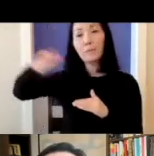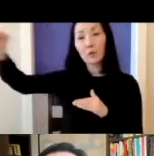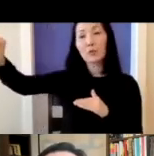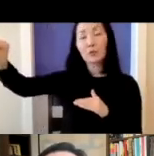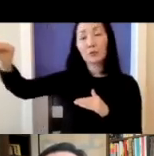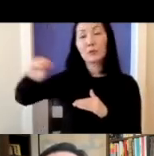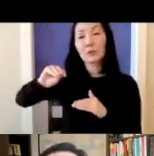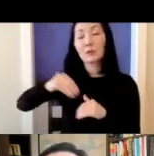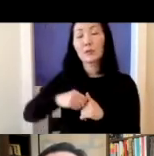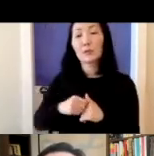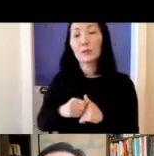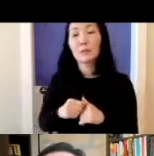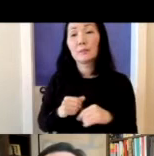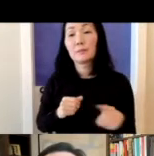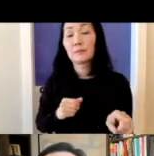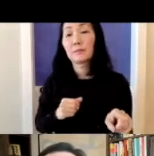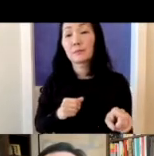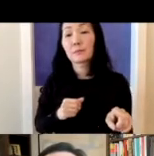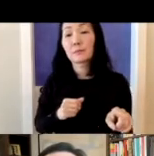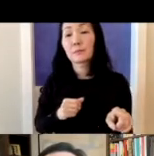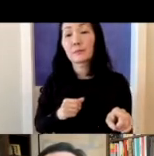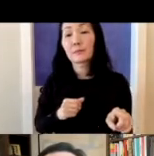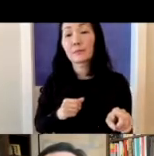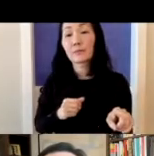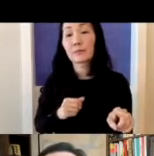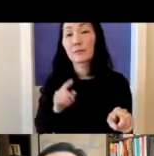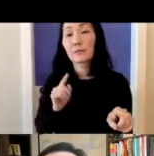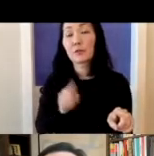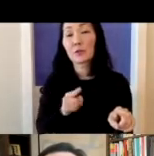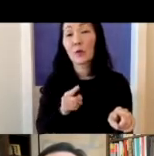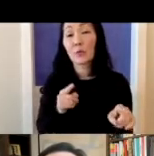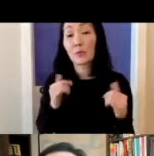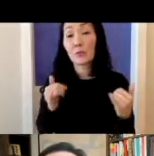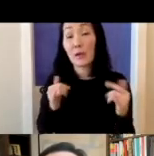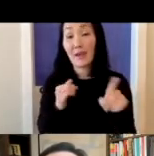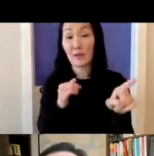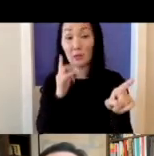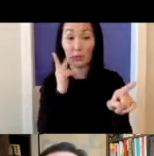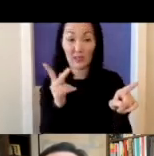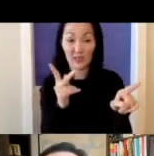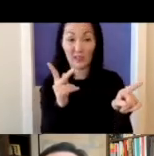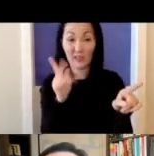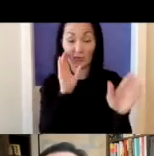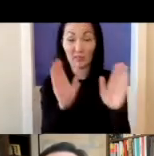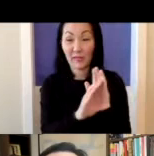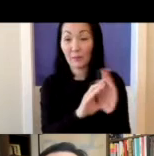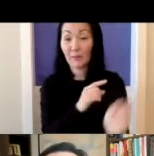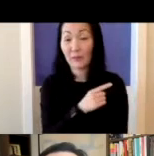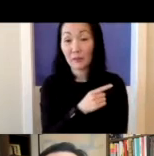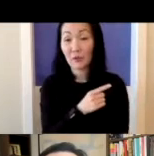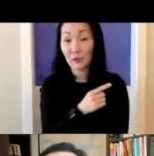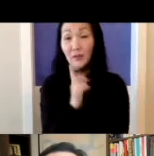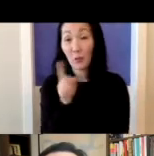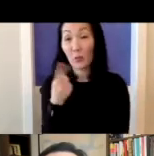really emerge during these life stages. And I think that this, I think one of the ongoing challenges